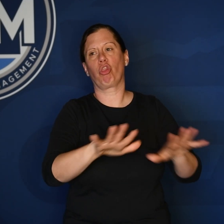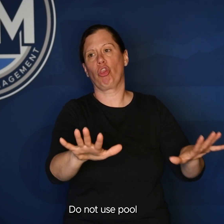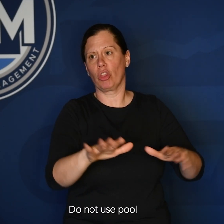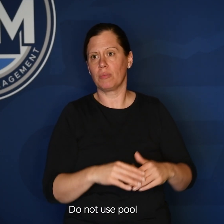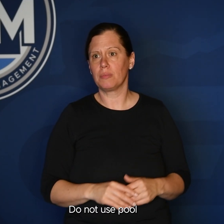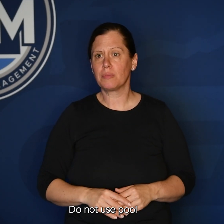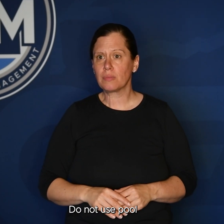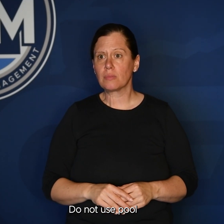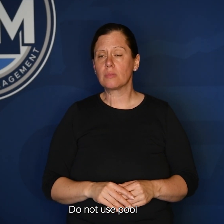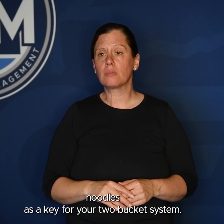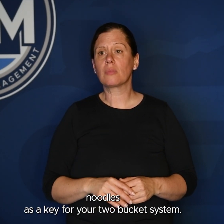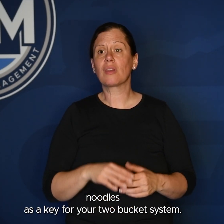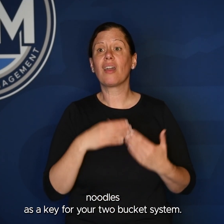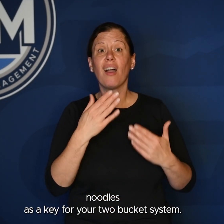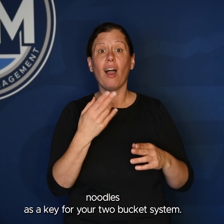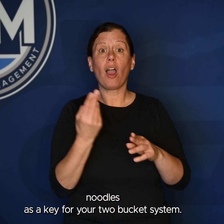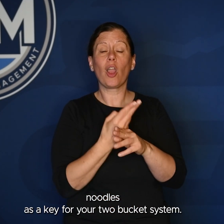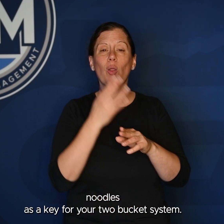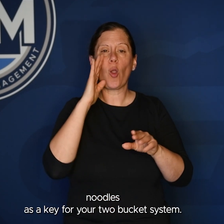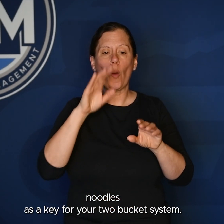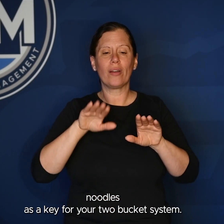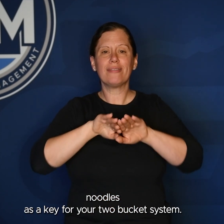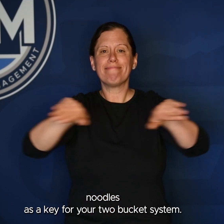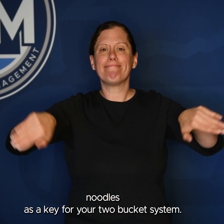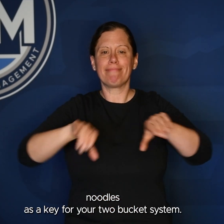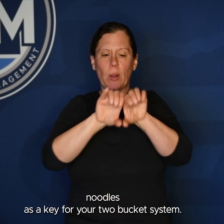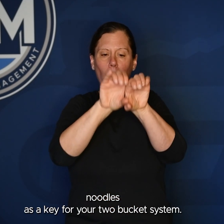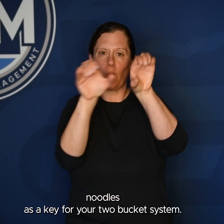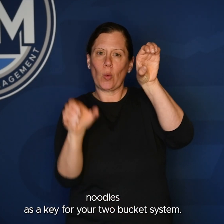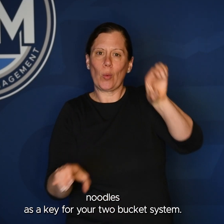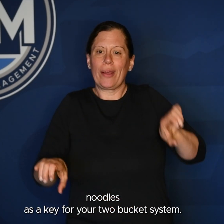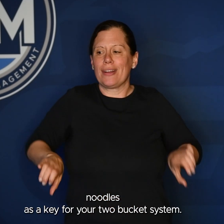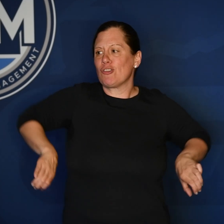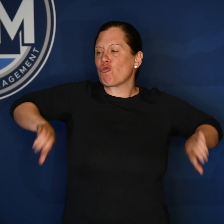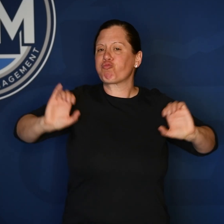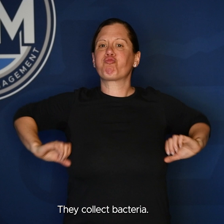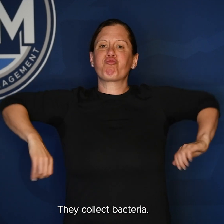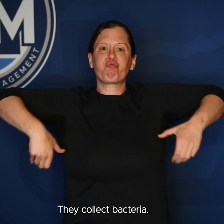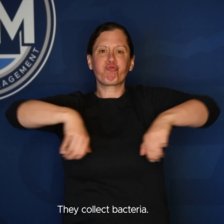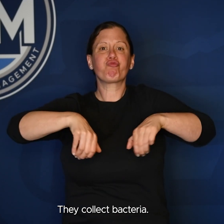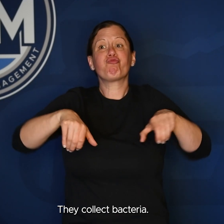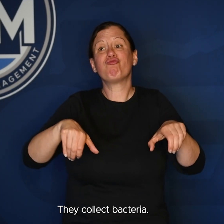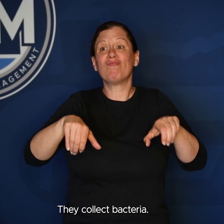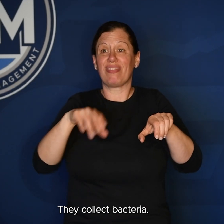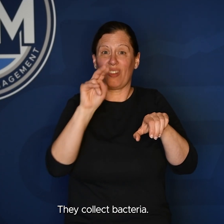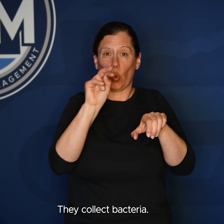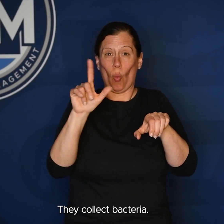Do not use pool noodles as a seat for your 2-bucket system. They collect bacteria.